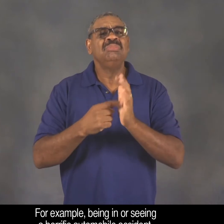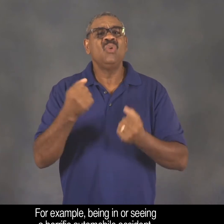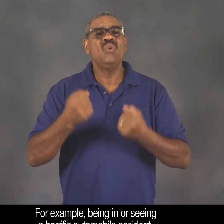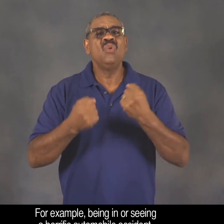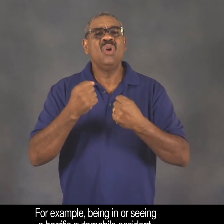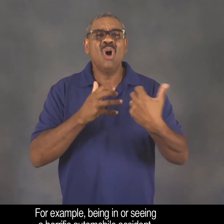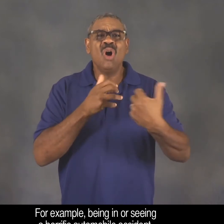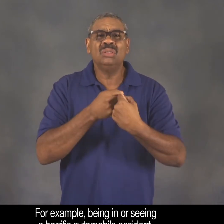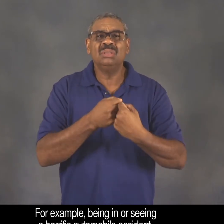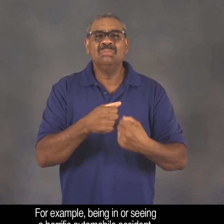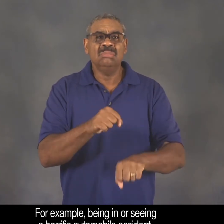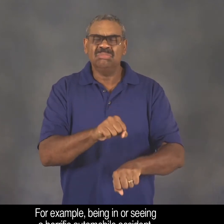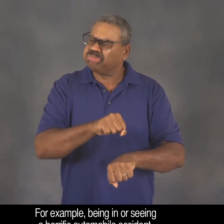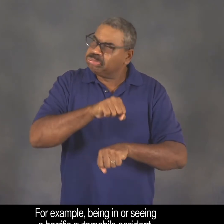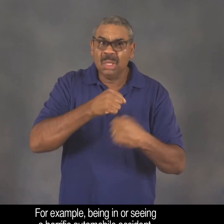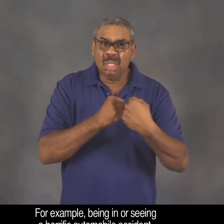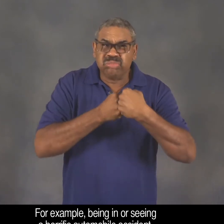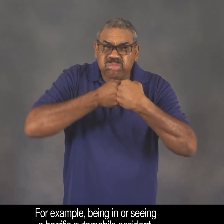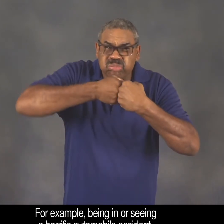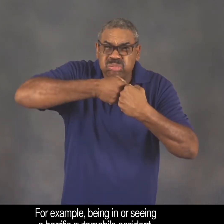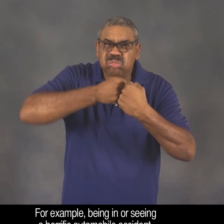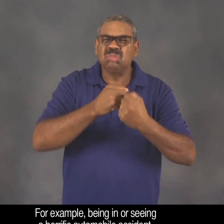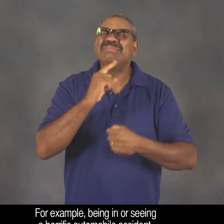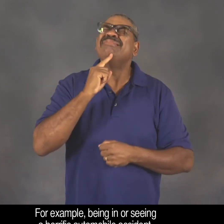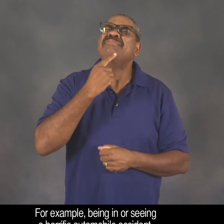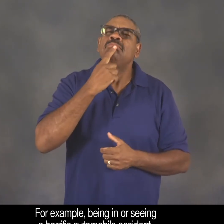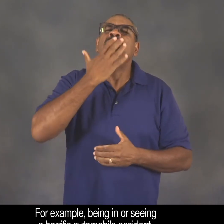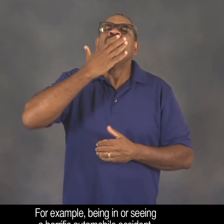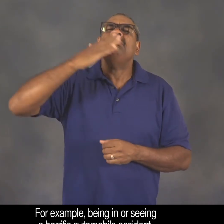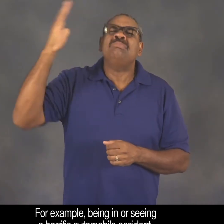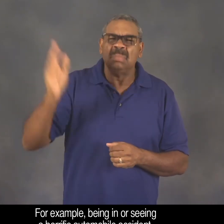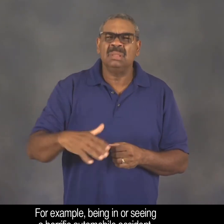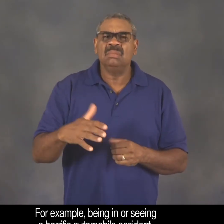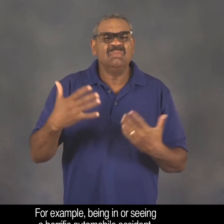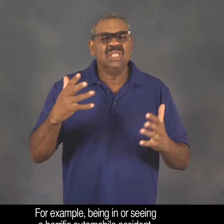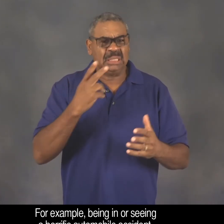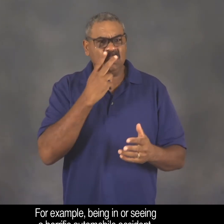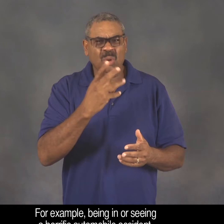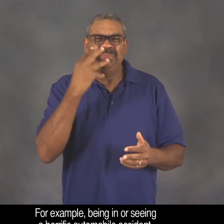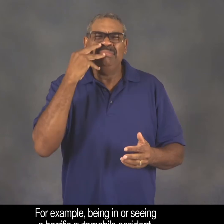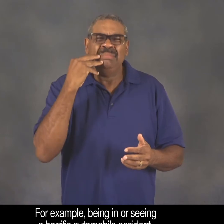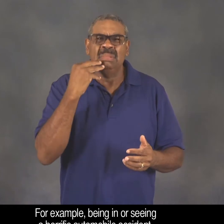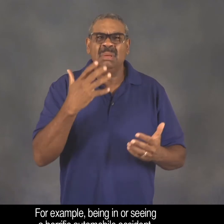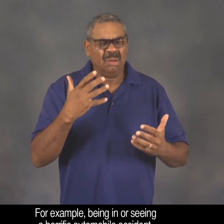For example, being in or seeing a horrific automobile accident.